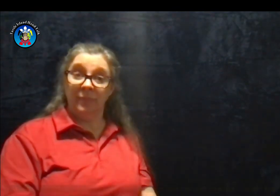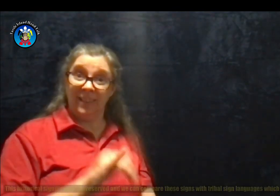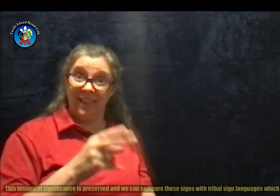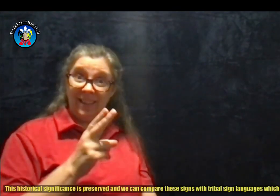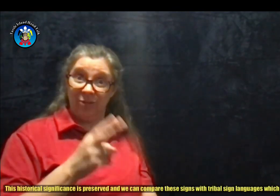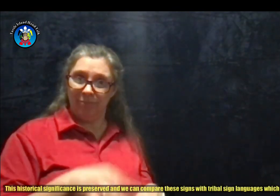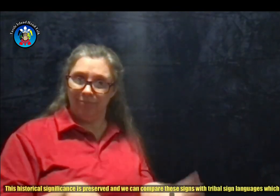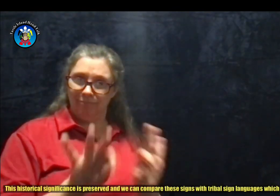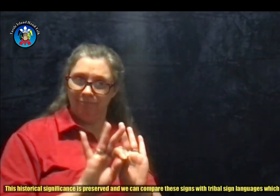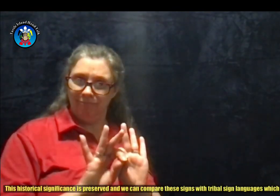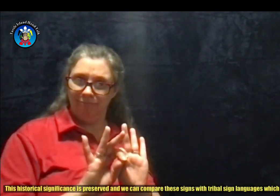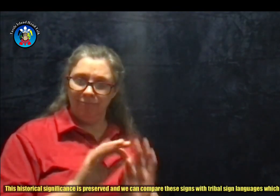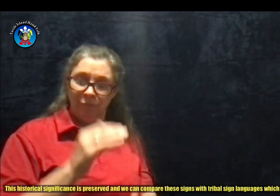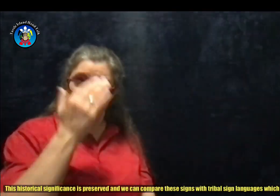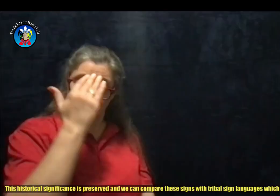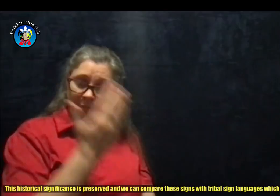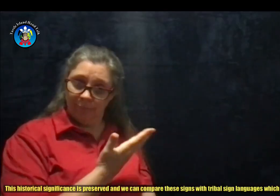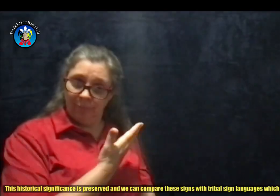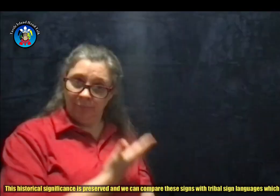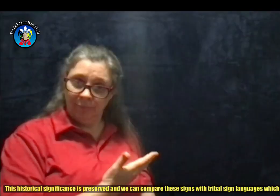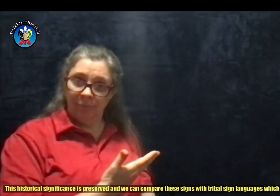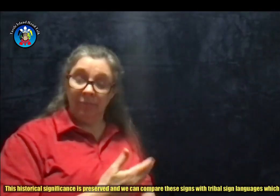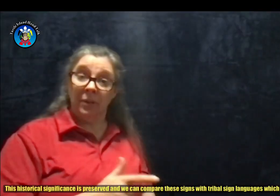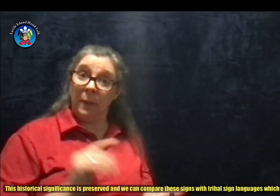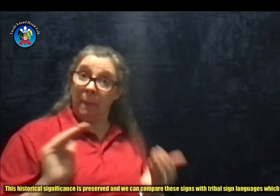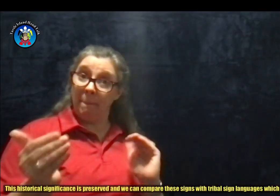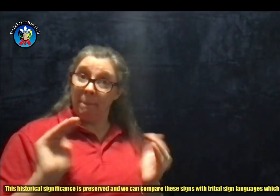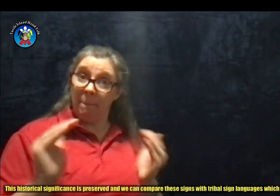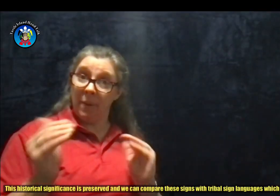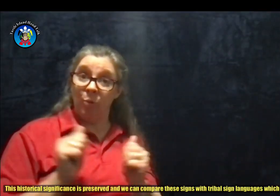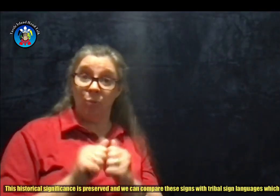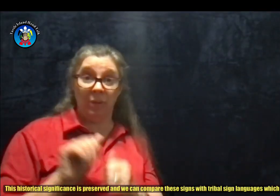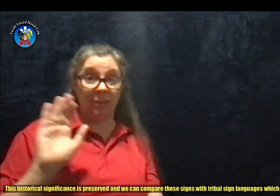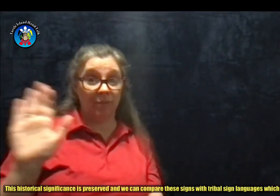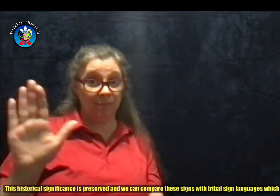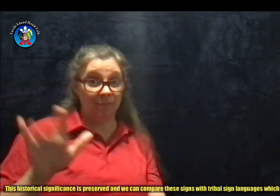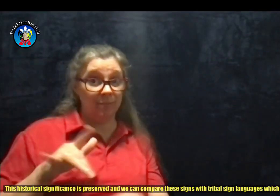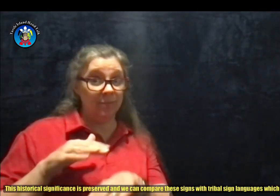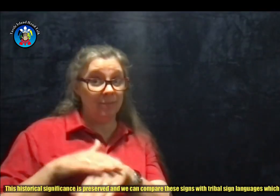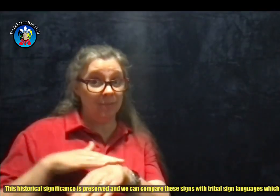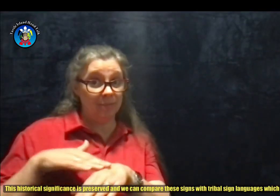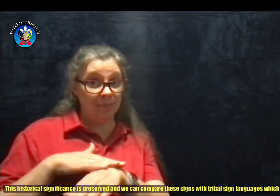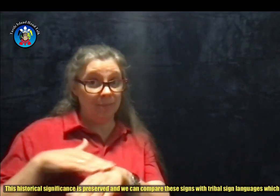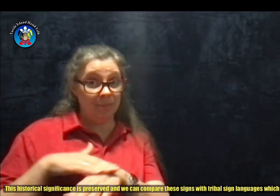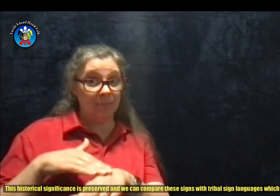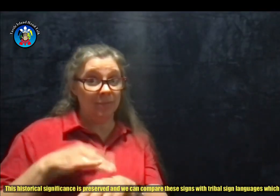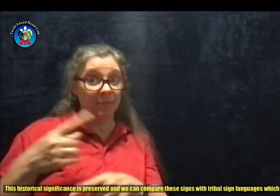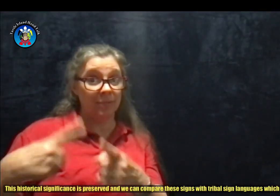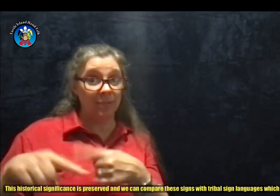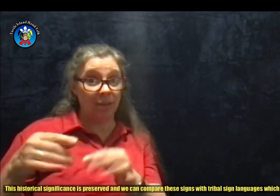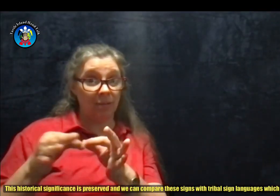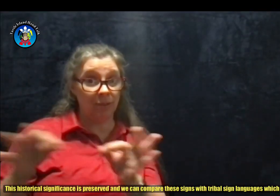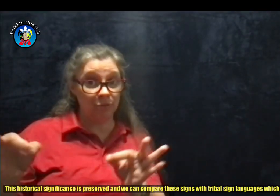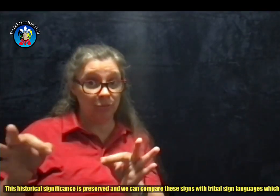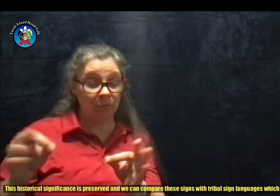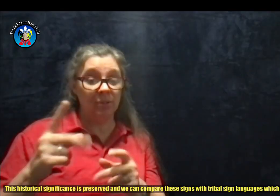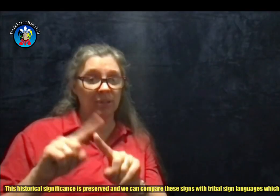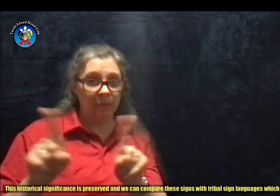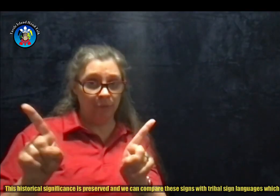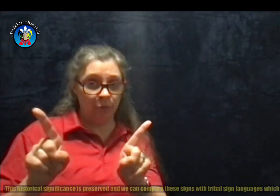This historical significance is preserved, and we can compare these signs with tribal sign languages, which are different from